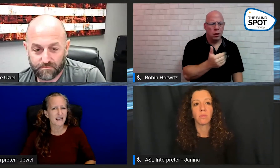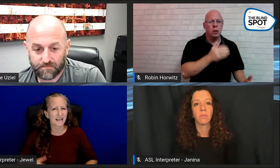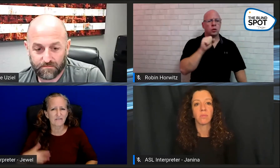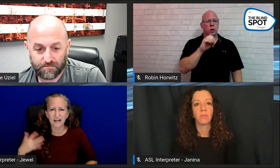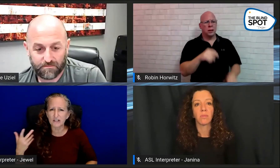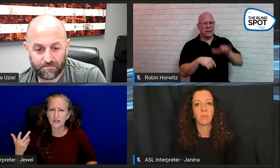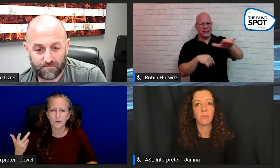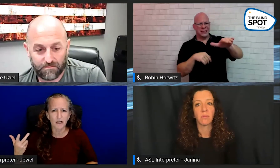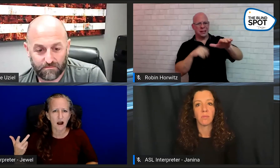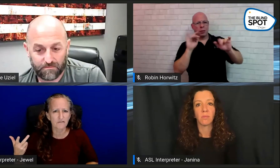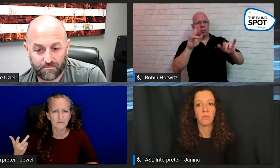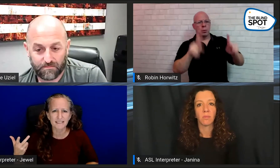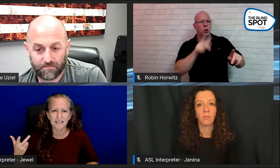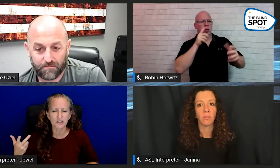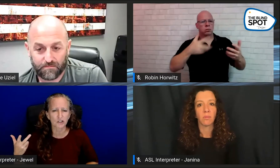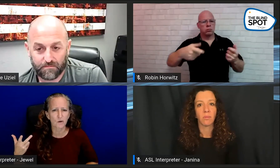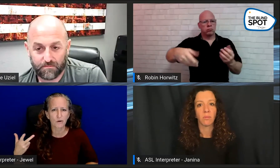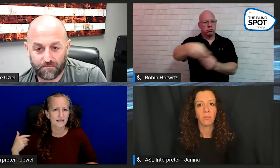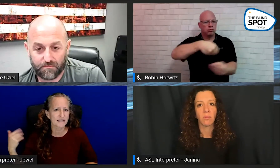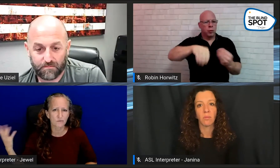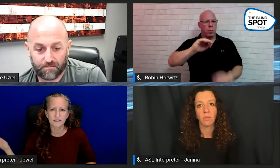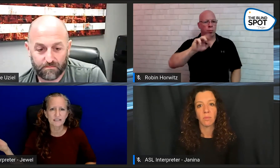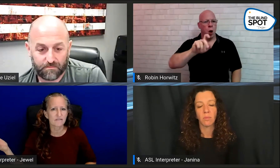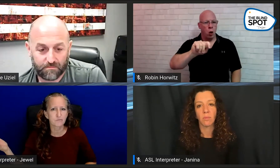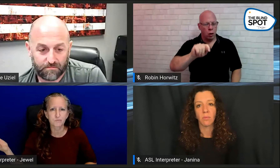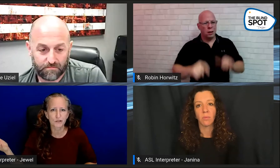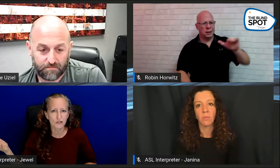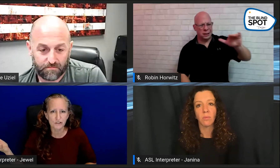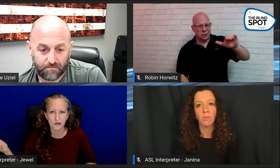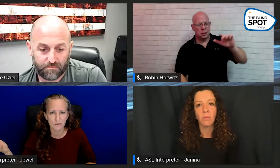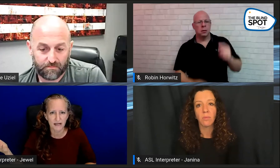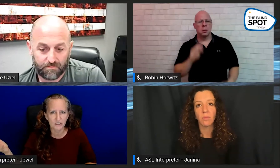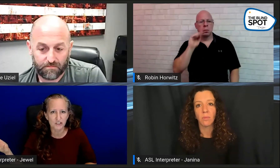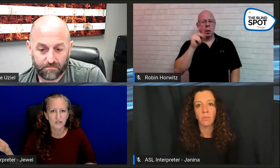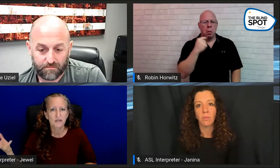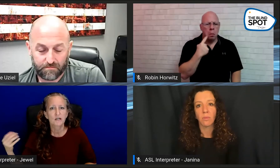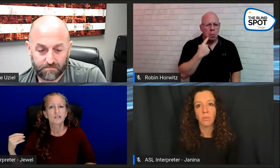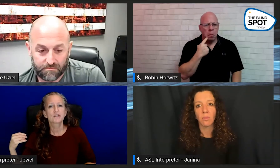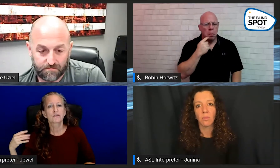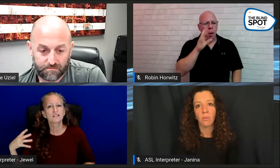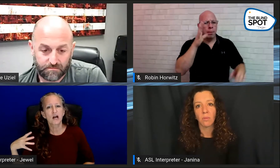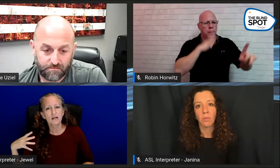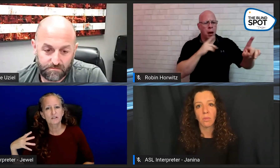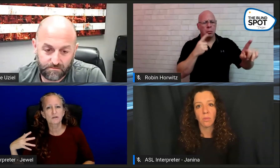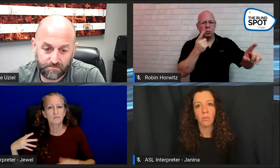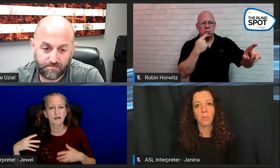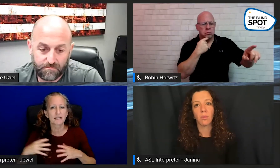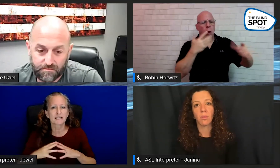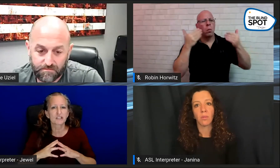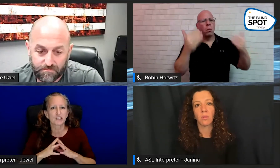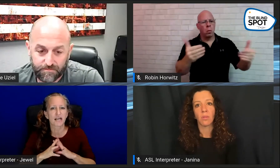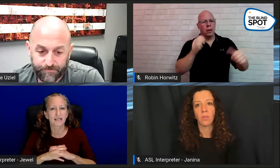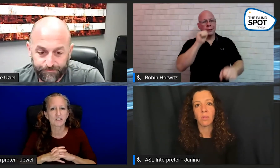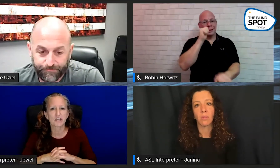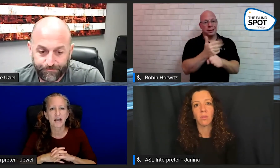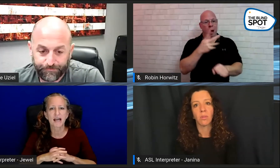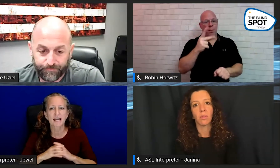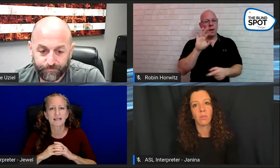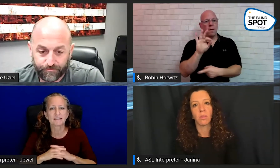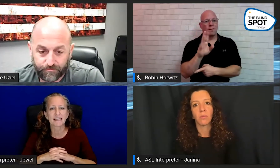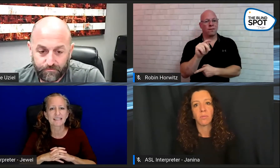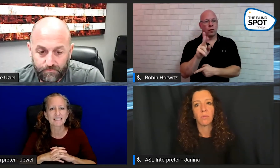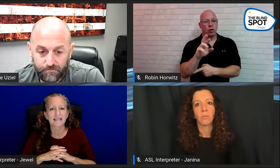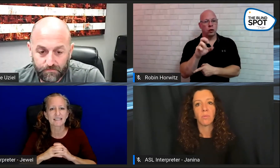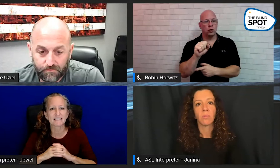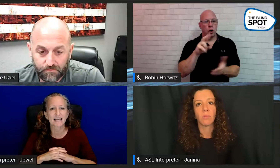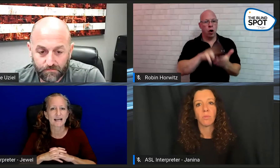are saying, if I knew you were going to offer me such a low price, I wouldn't have produced so much. So they talked to the market exchange,